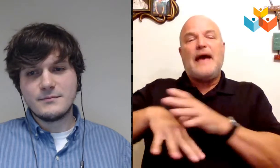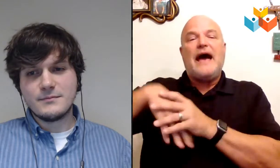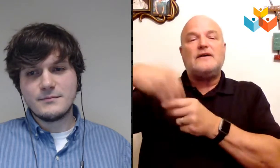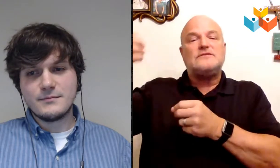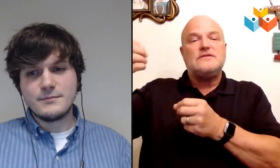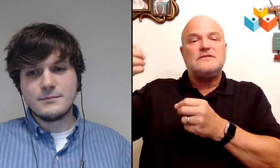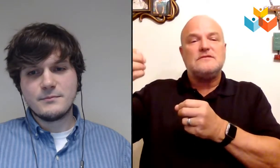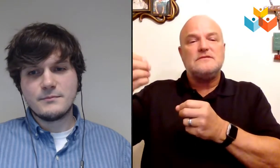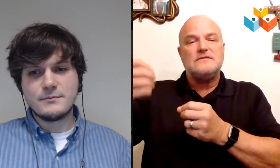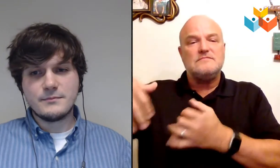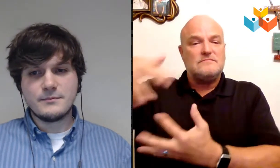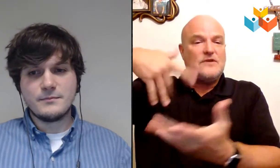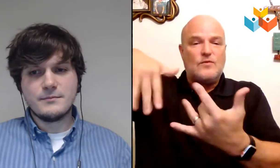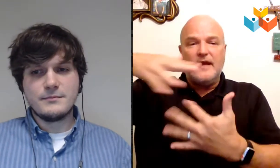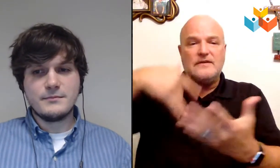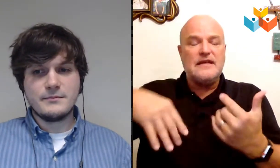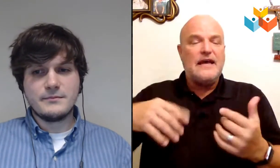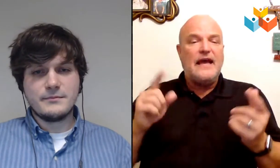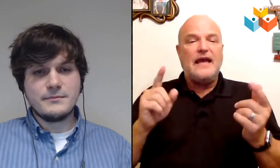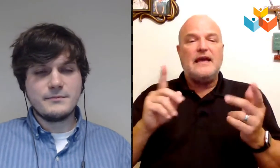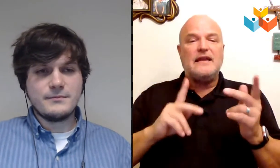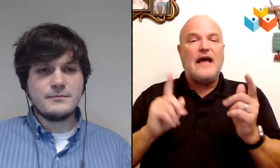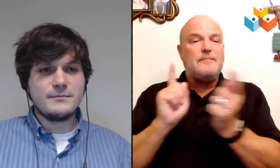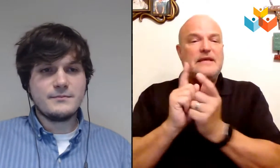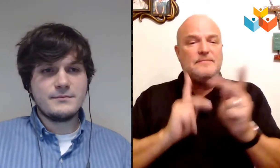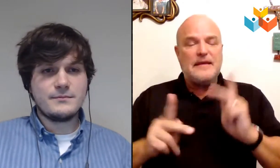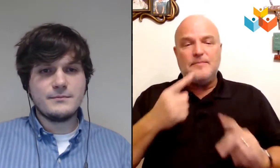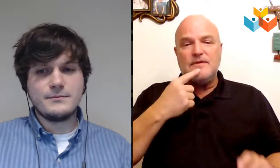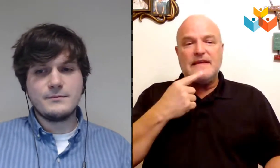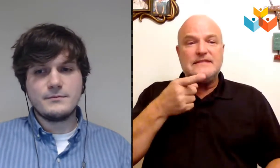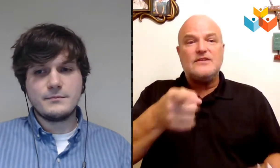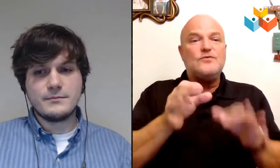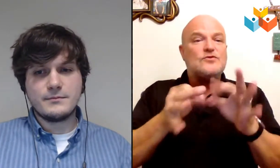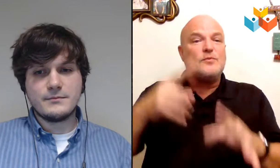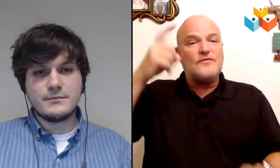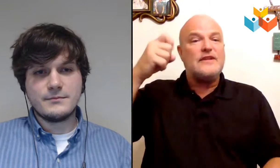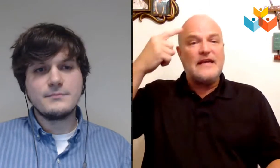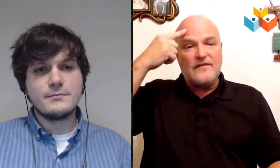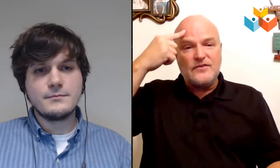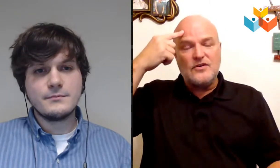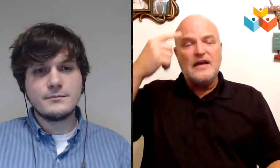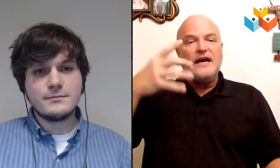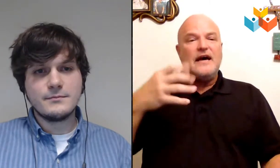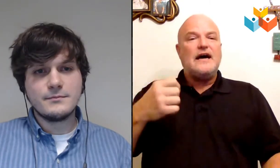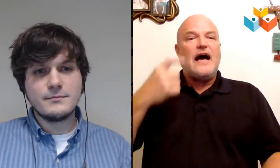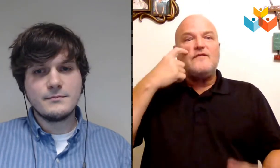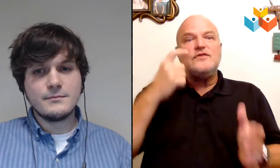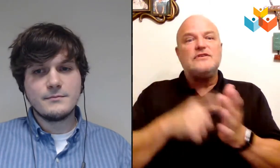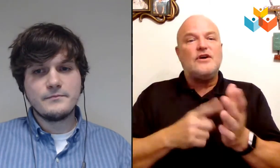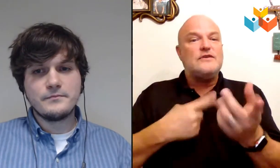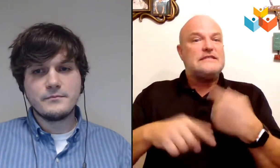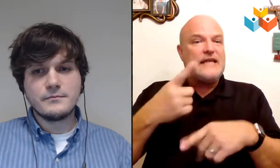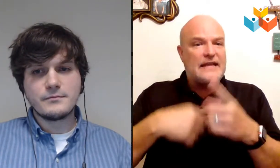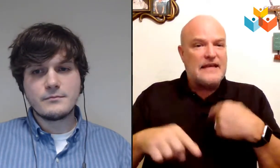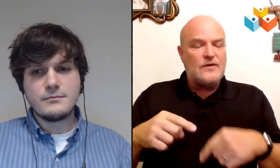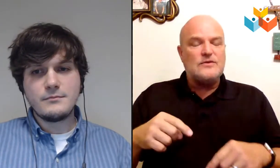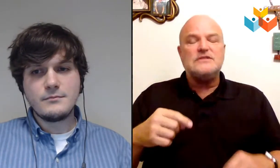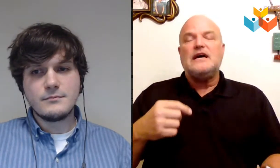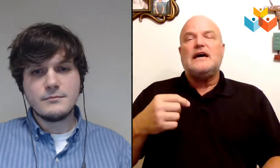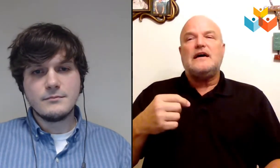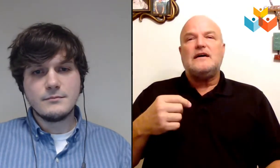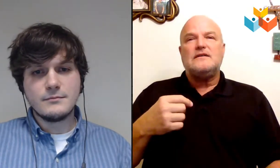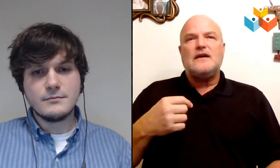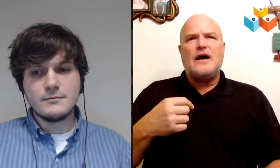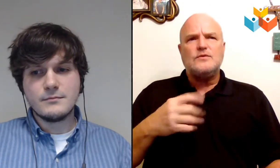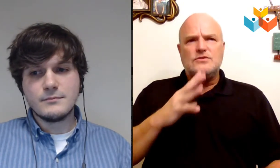When I'm out around and I meet people and they say, "You interpret for the governor," I've really noticed sign